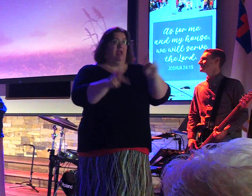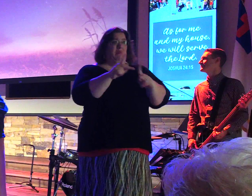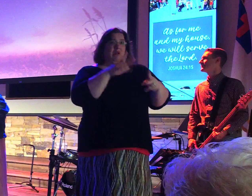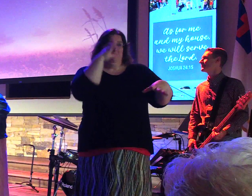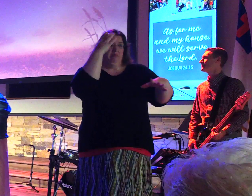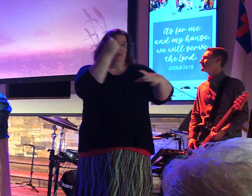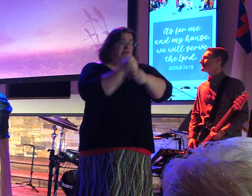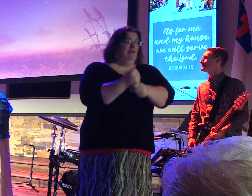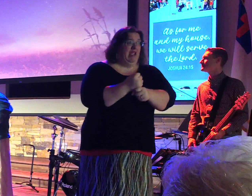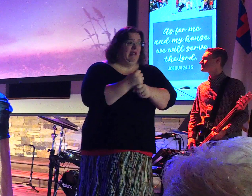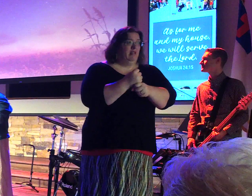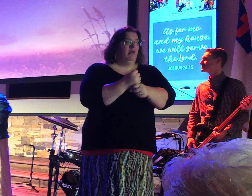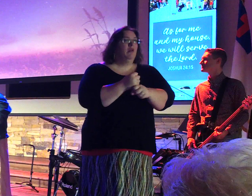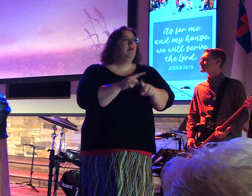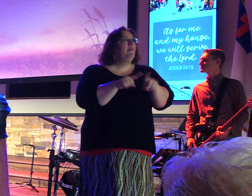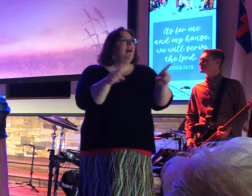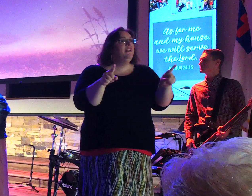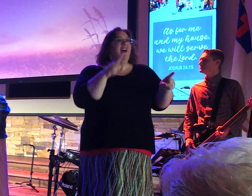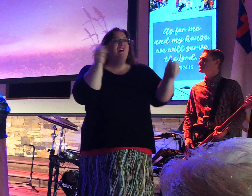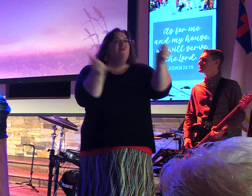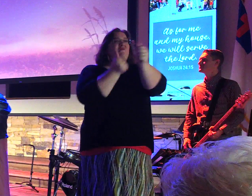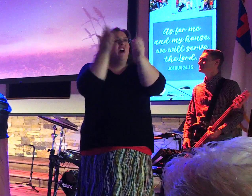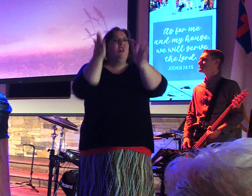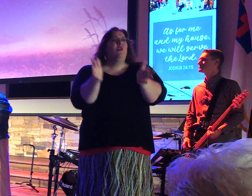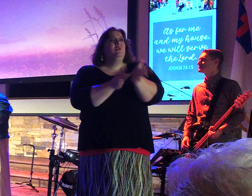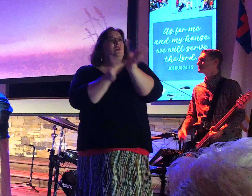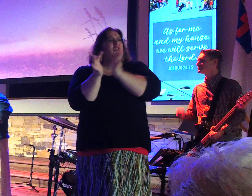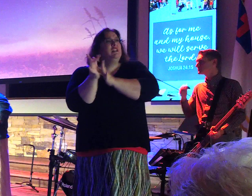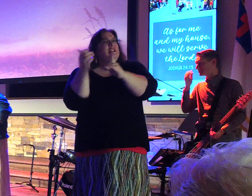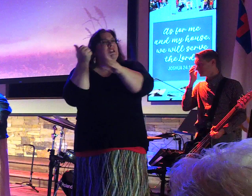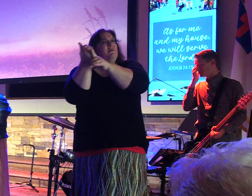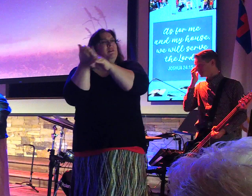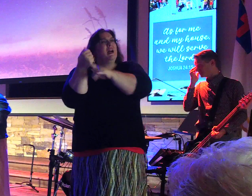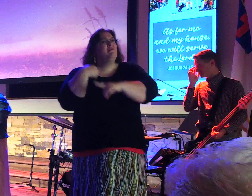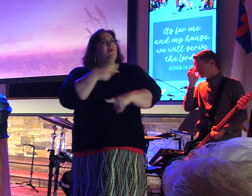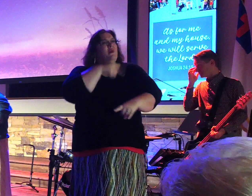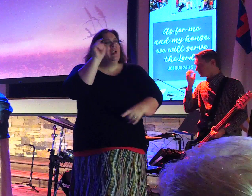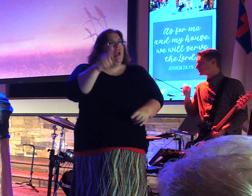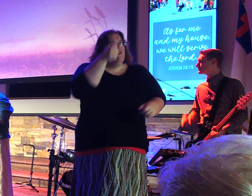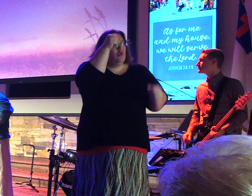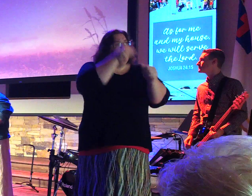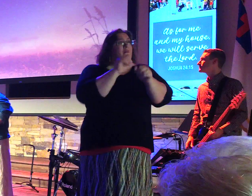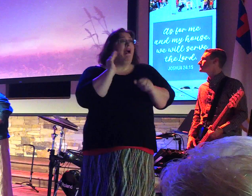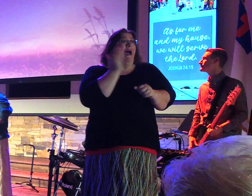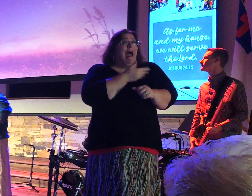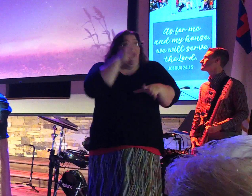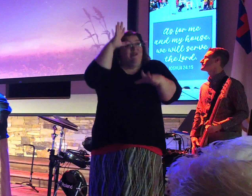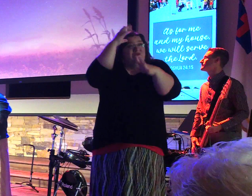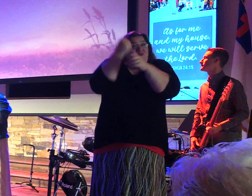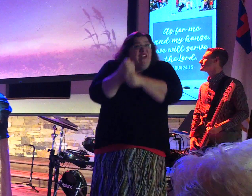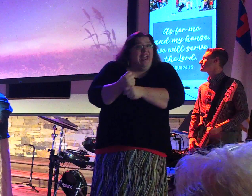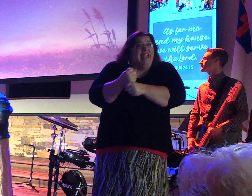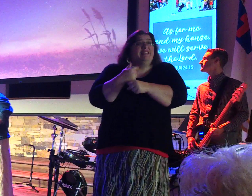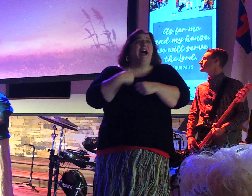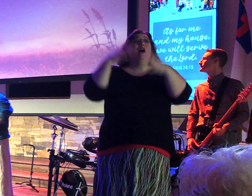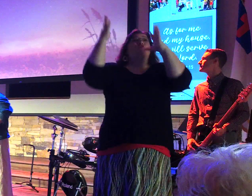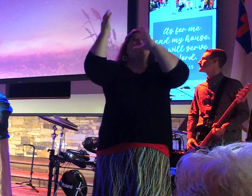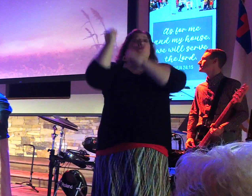But as followers of Jesus, we got to remember that our faith and our